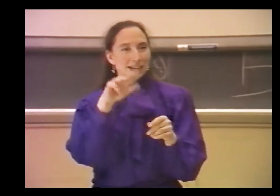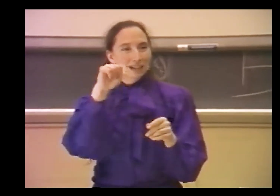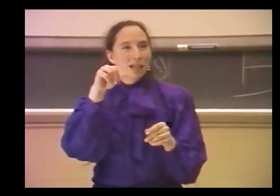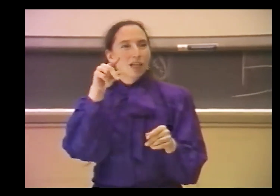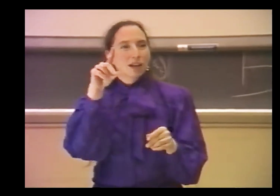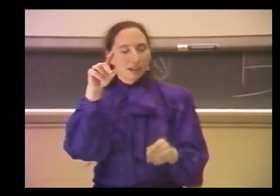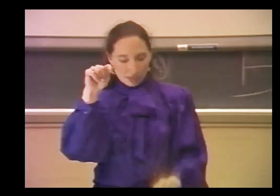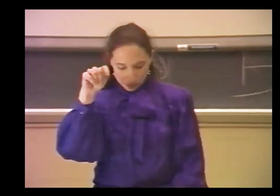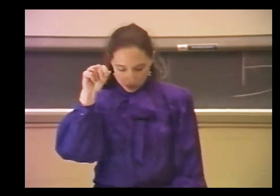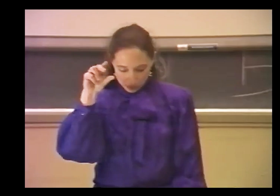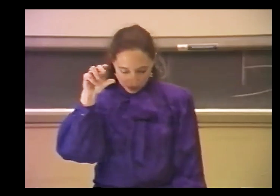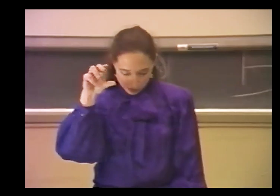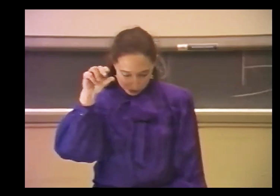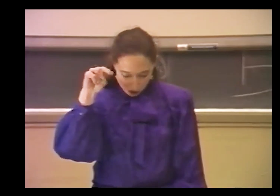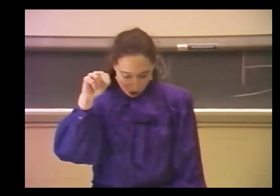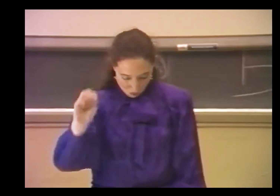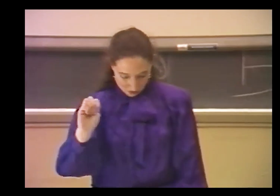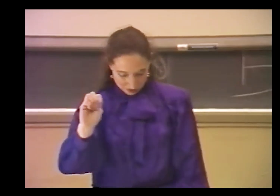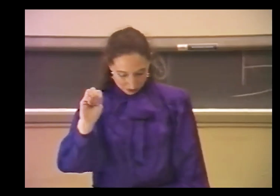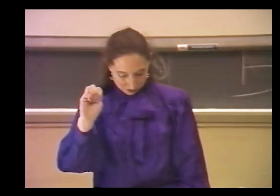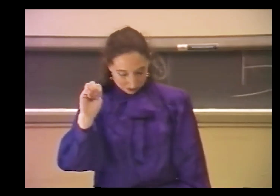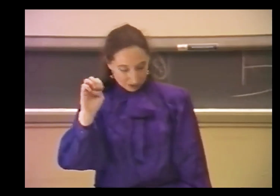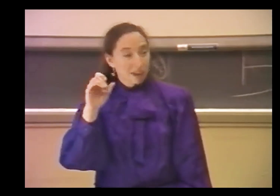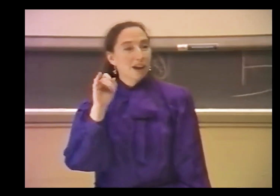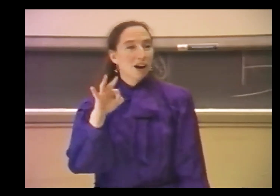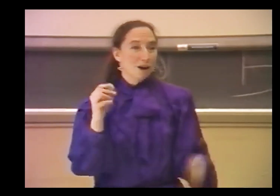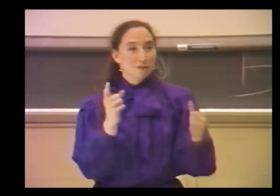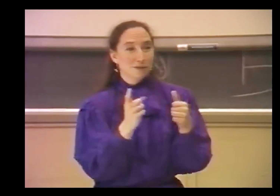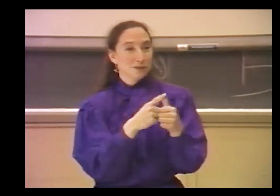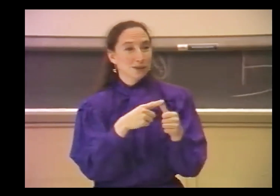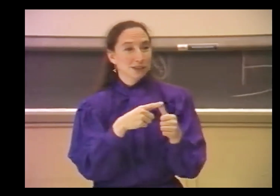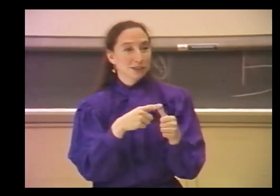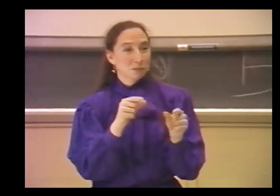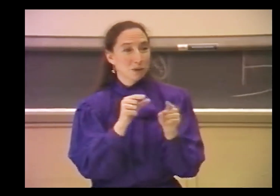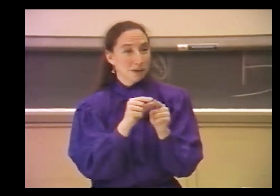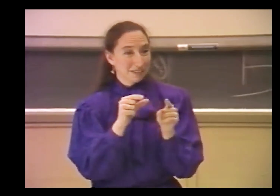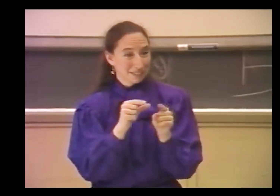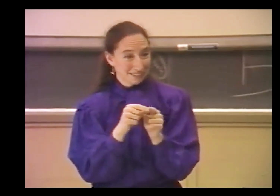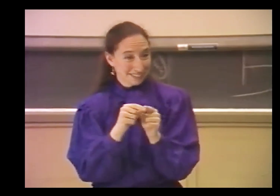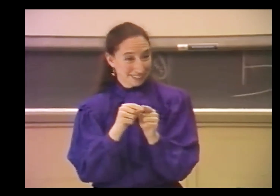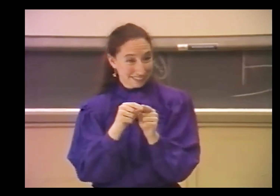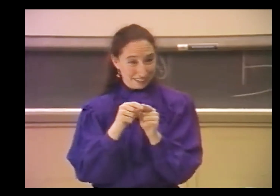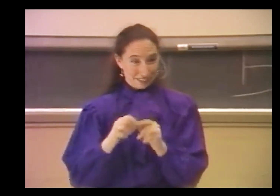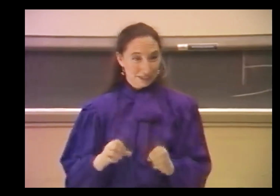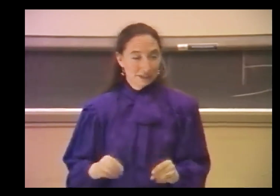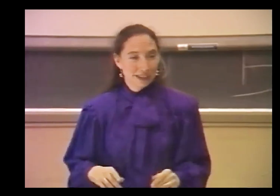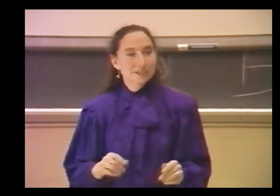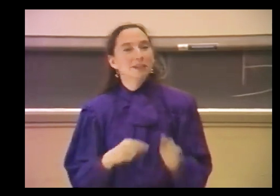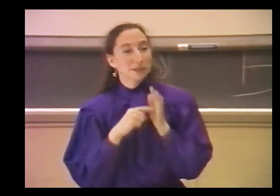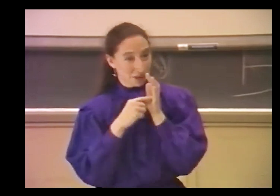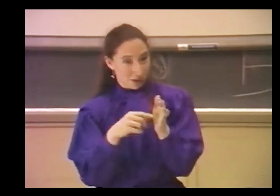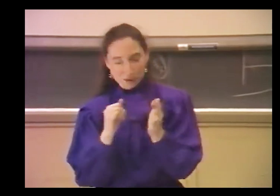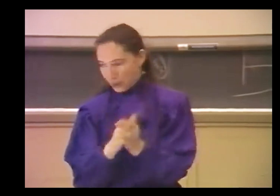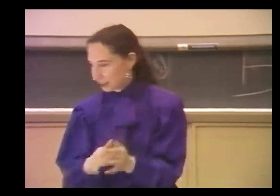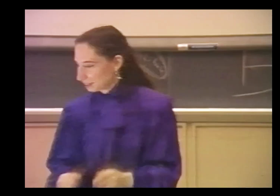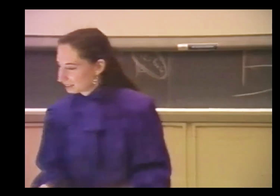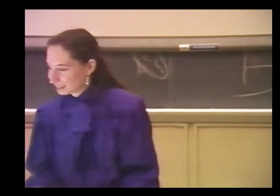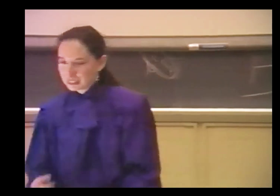in the tone of the first word. Okay, so let me show you that.